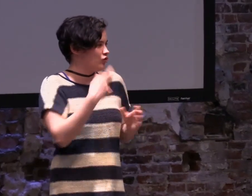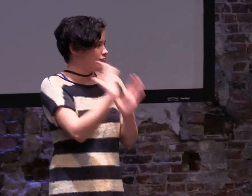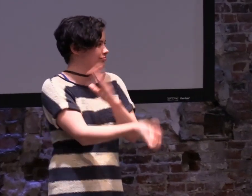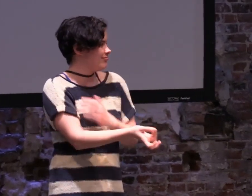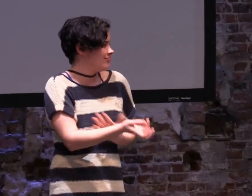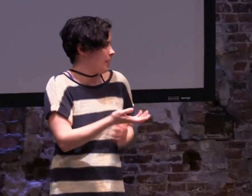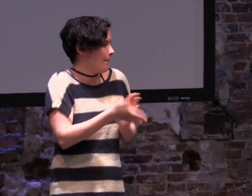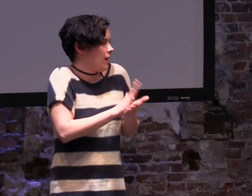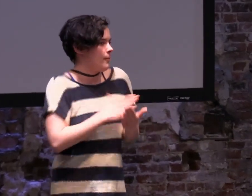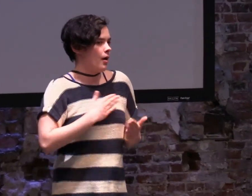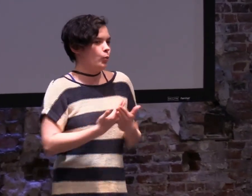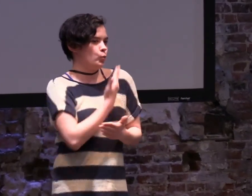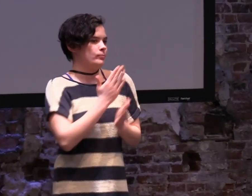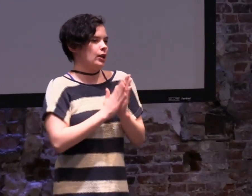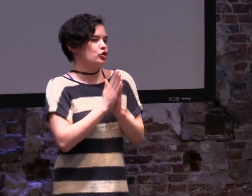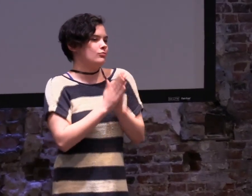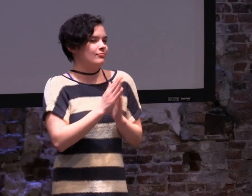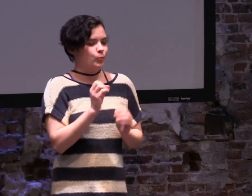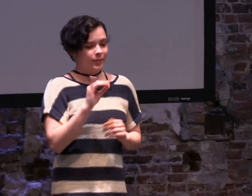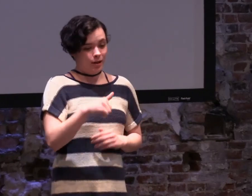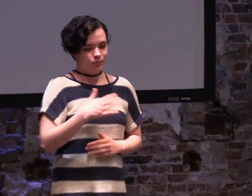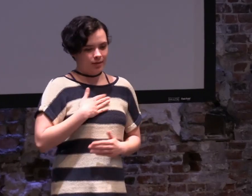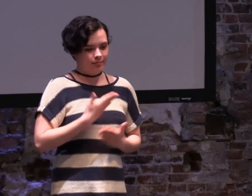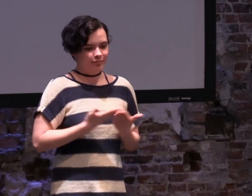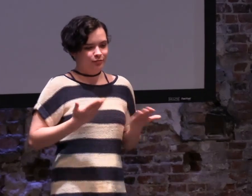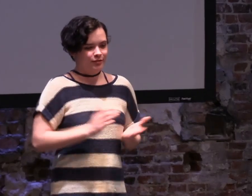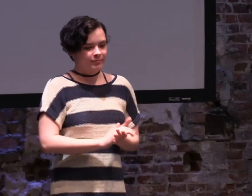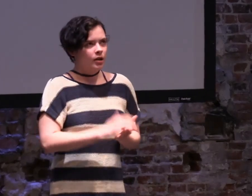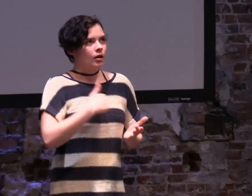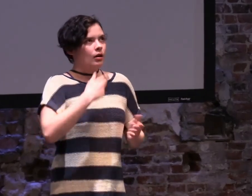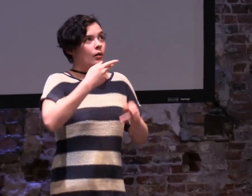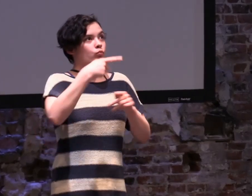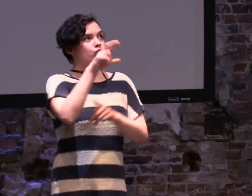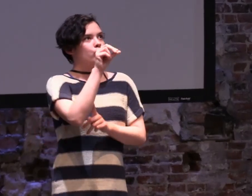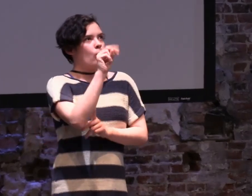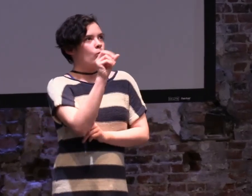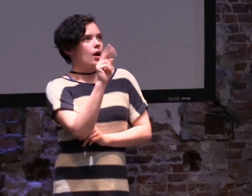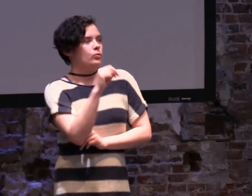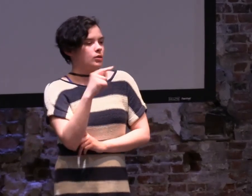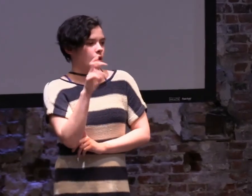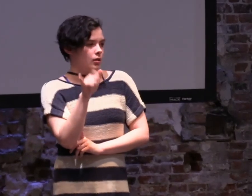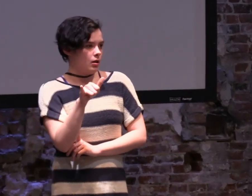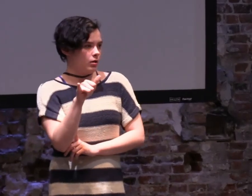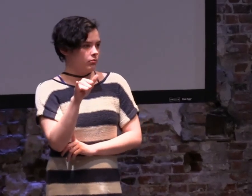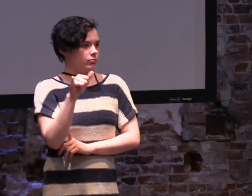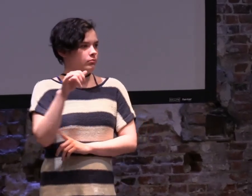And I really could never go back to that. But when I went to see the National Theater of Deaf, it was a new inspiration for